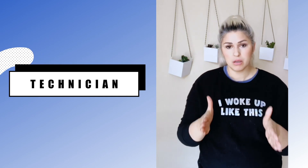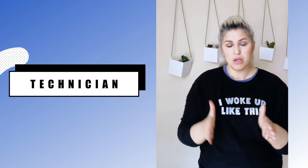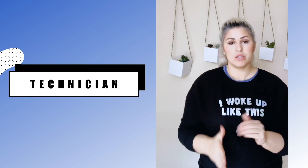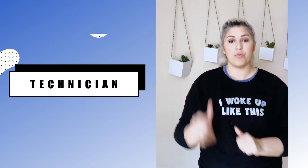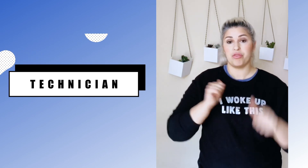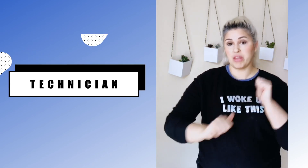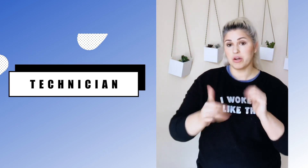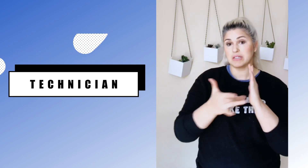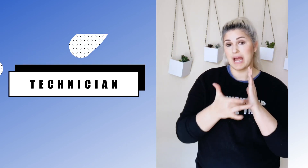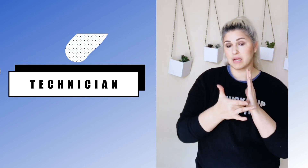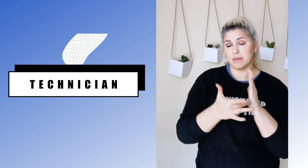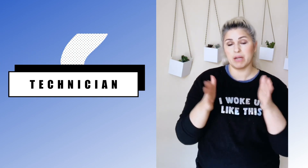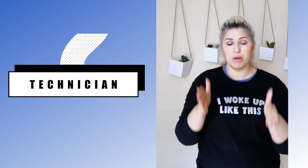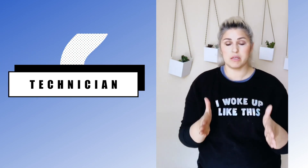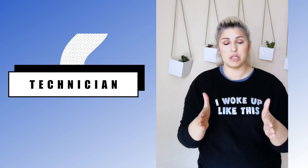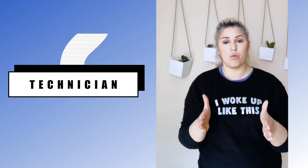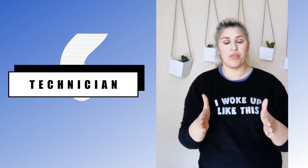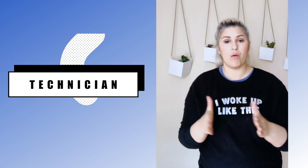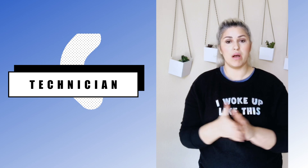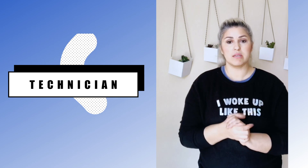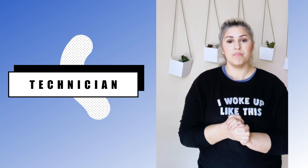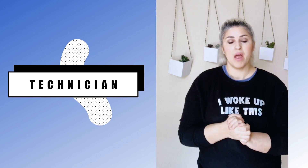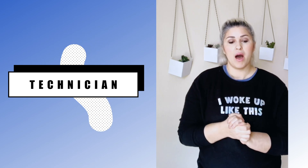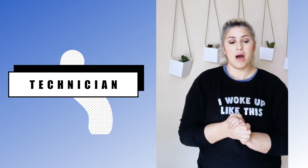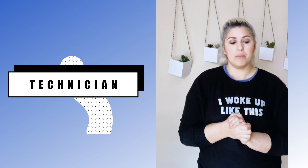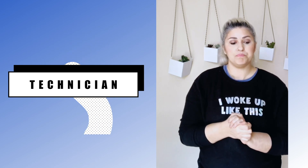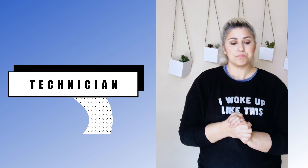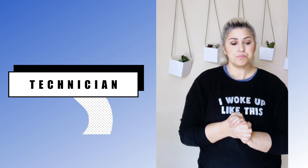technician. So theater tech, somebody wanted to know what that was.